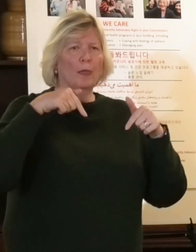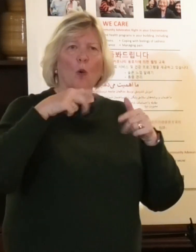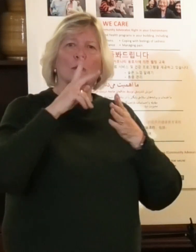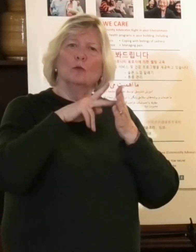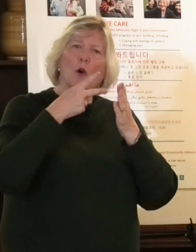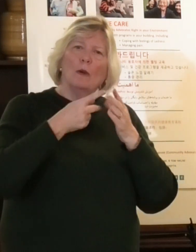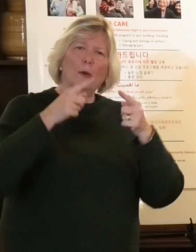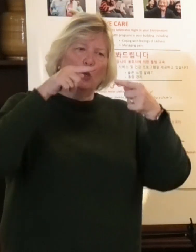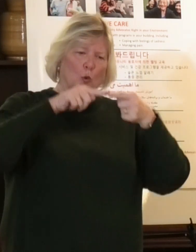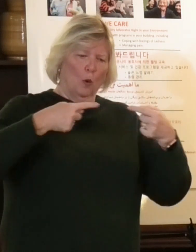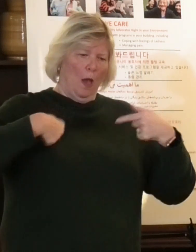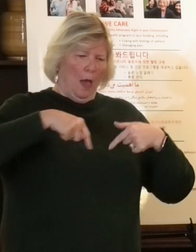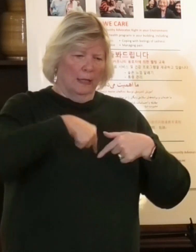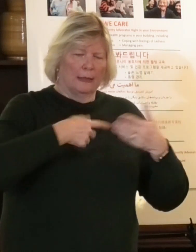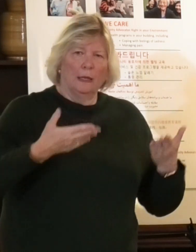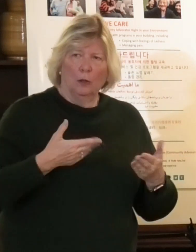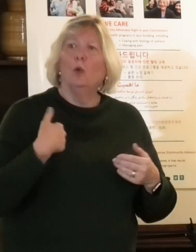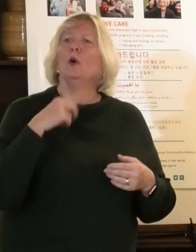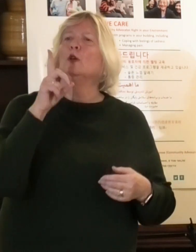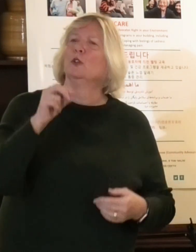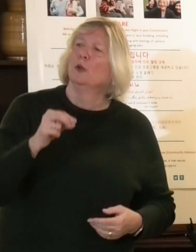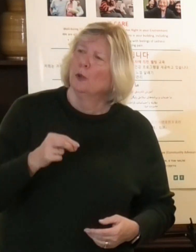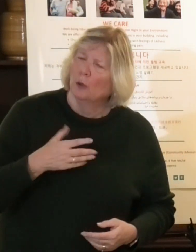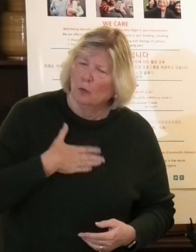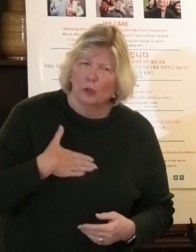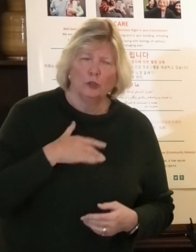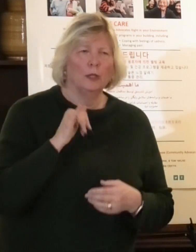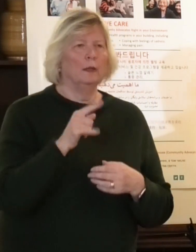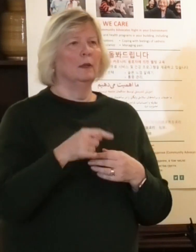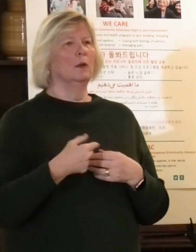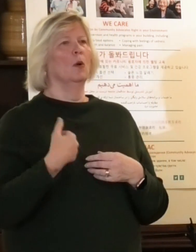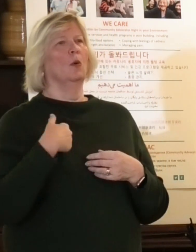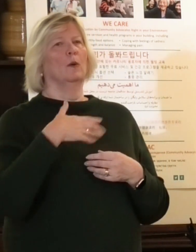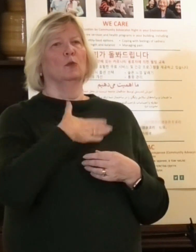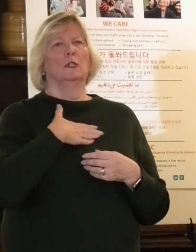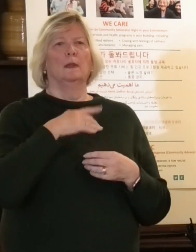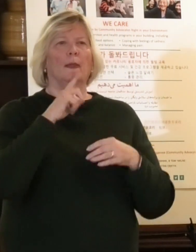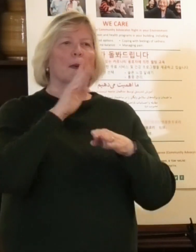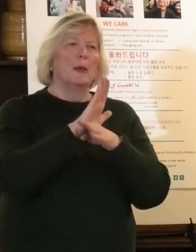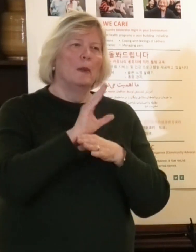us. We do appreciate it. We appreciate the commitment of